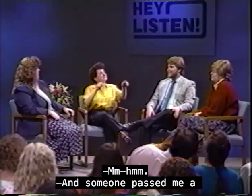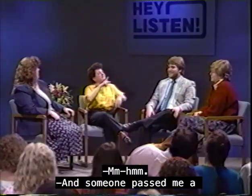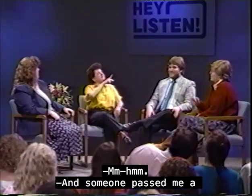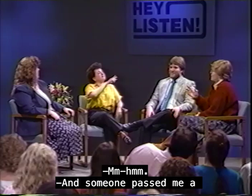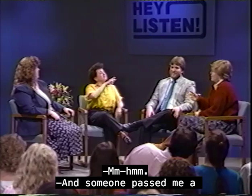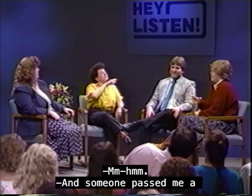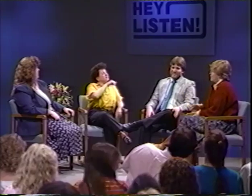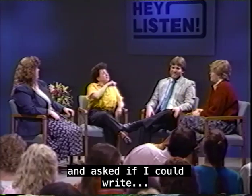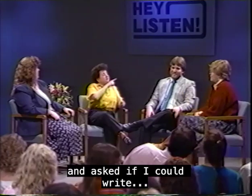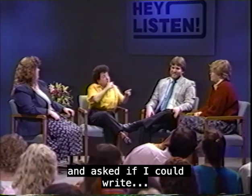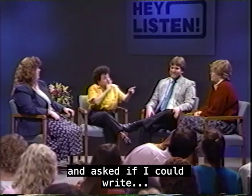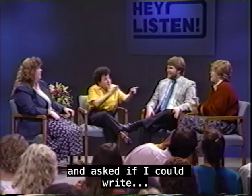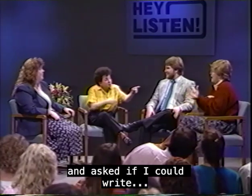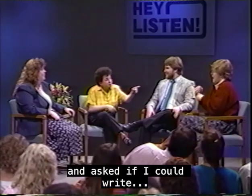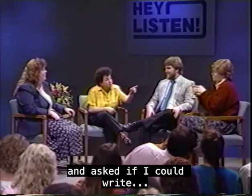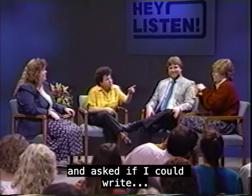someone passed me a note and asked if I could write.